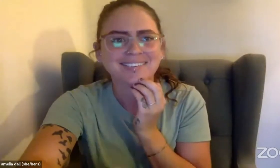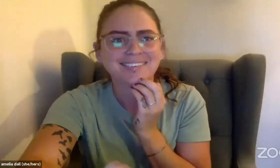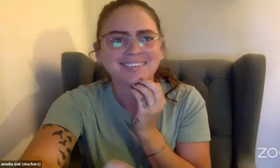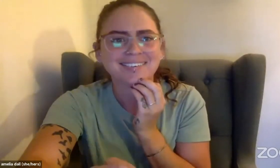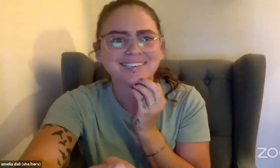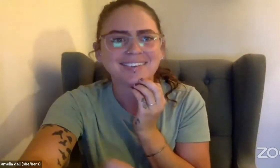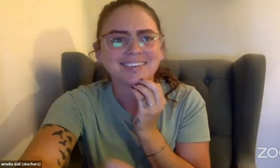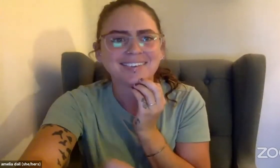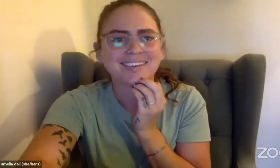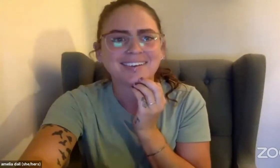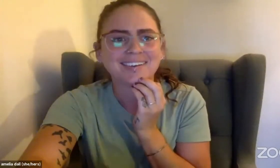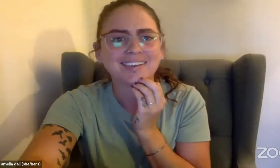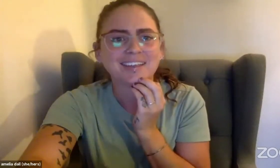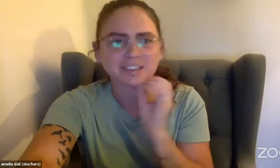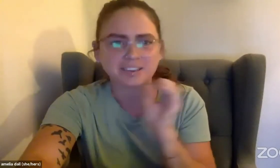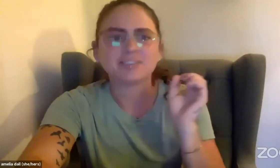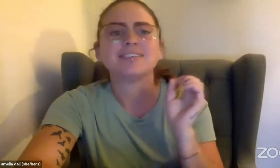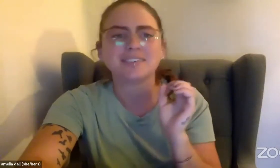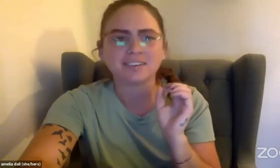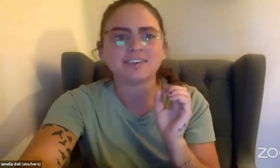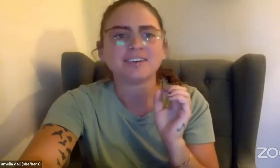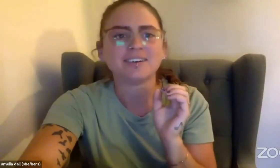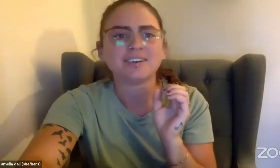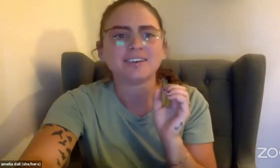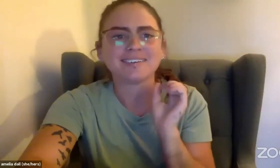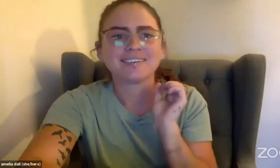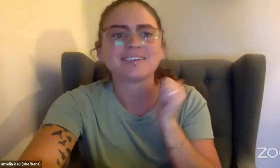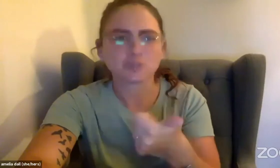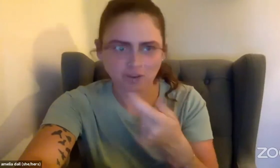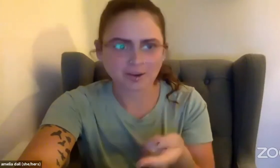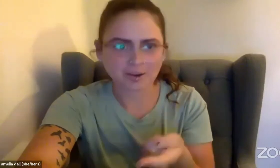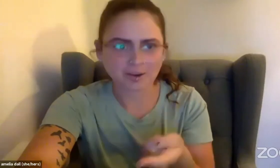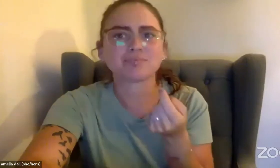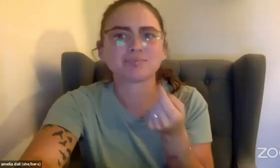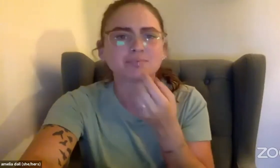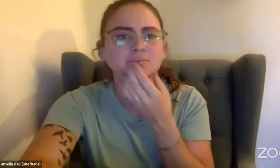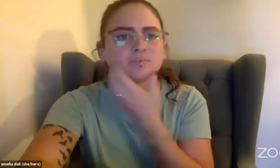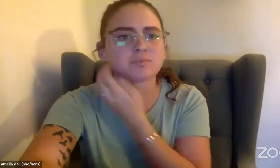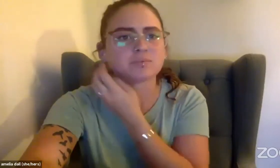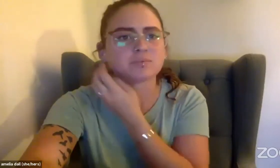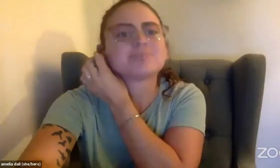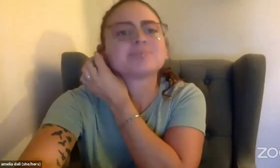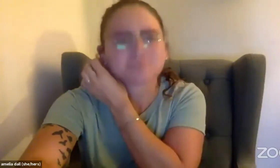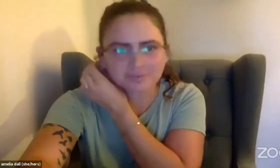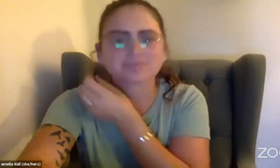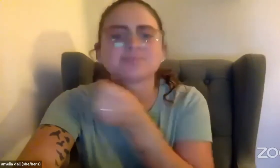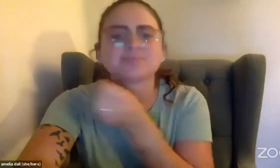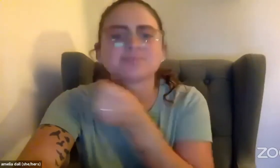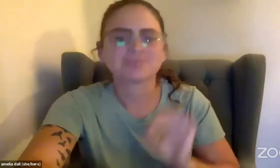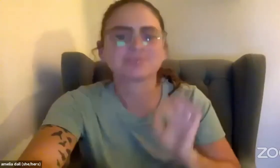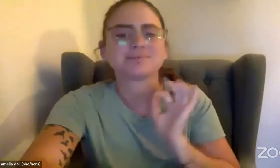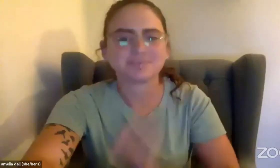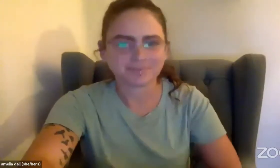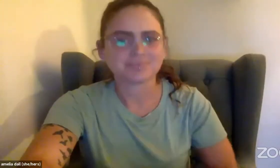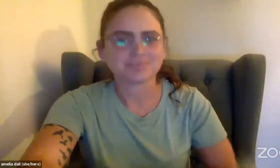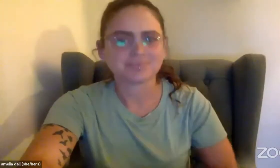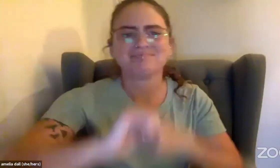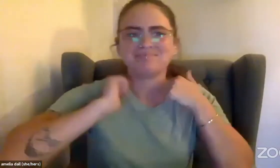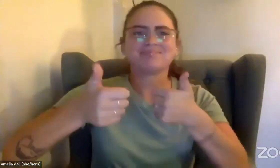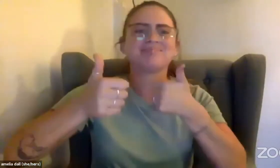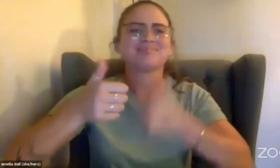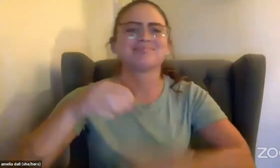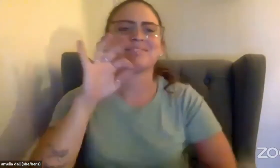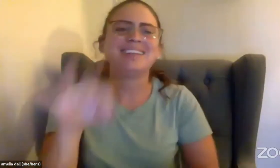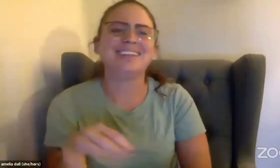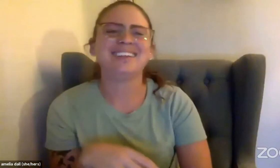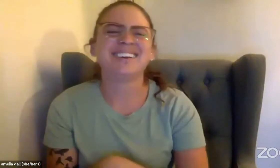So paying attention does not require much of a person's time. However, to pay attention is essential to improve diversity in ancient